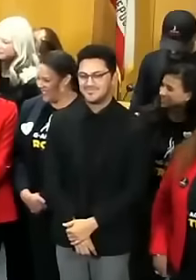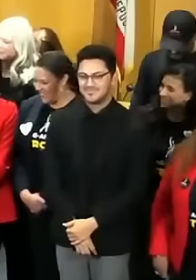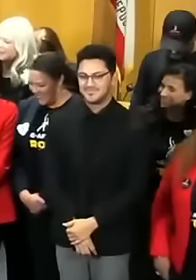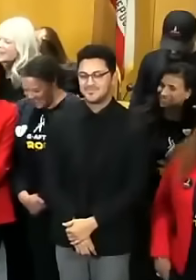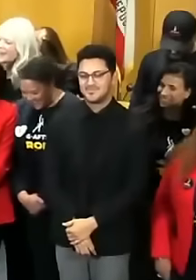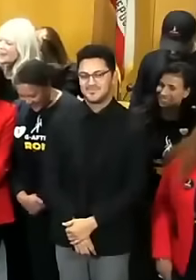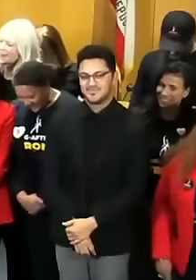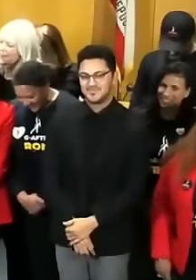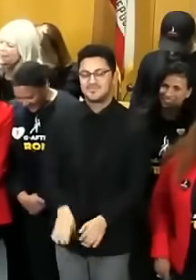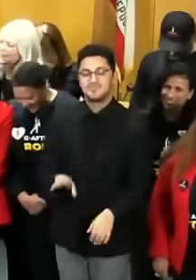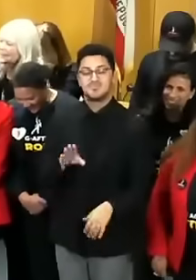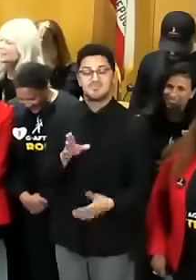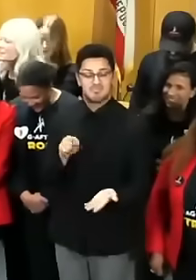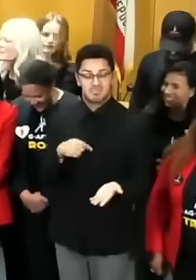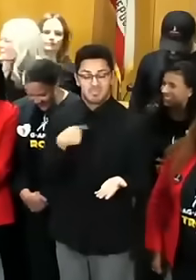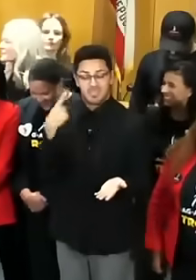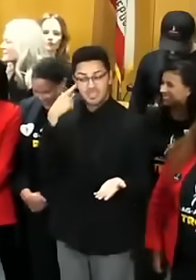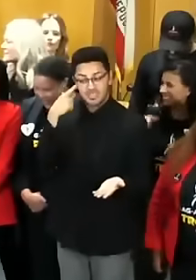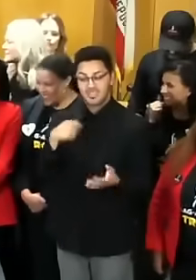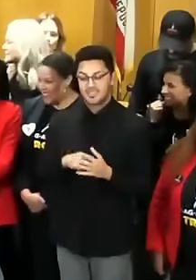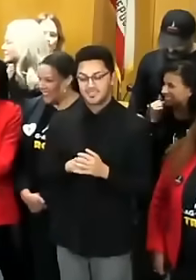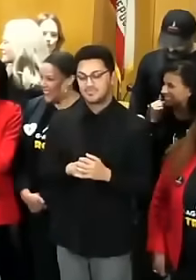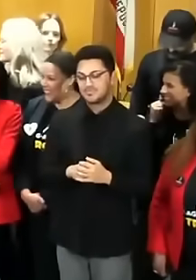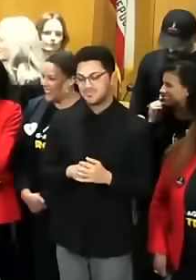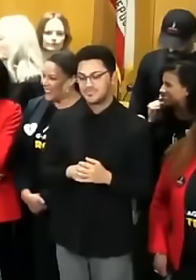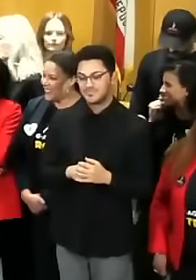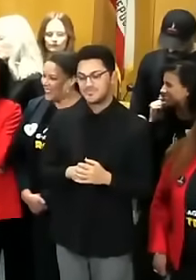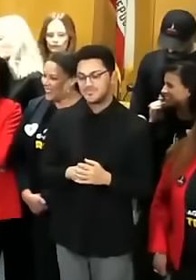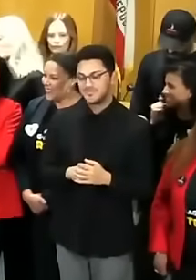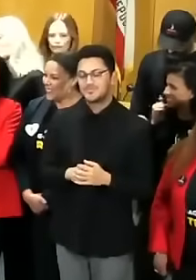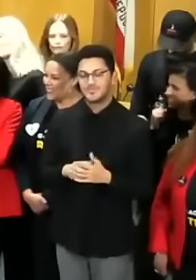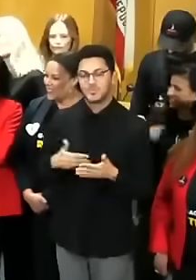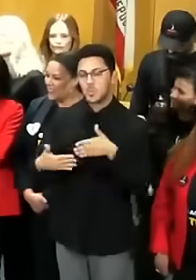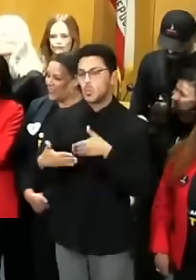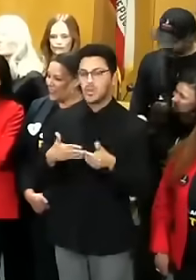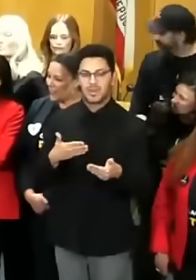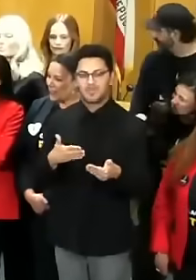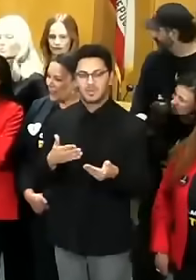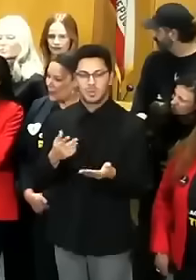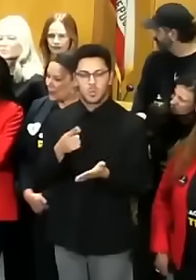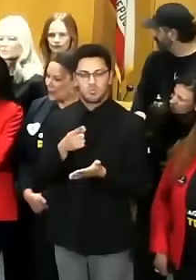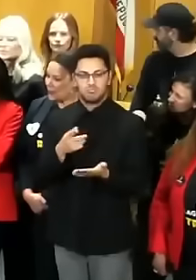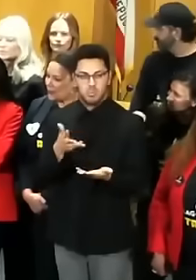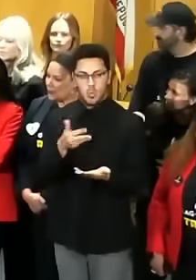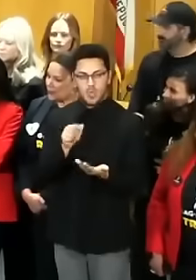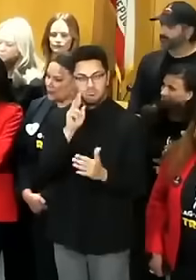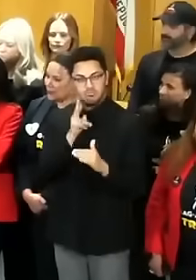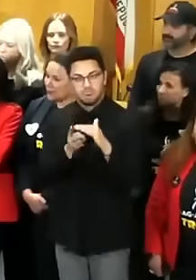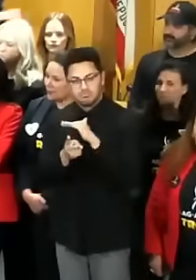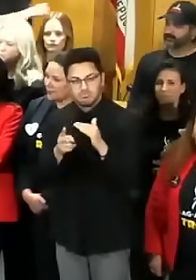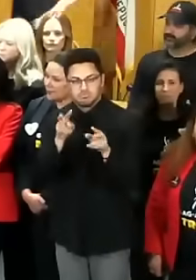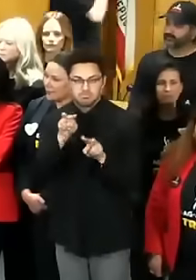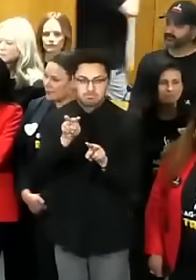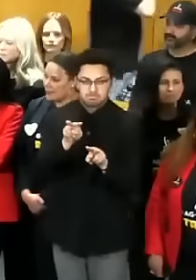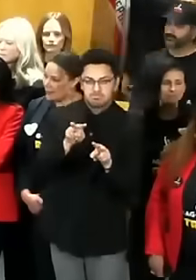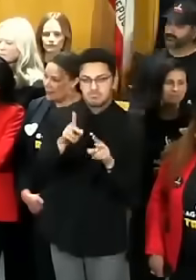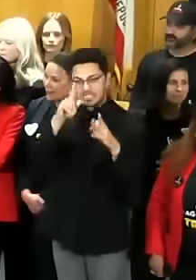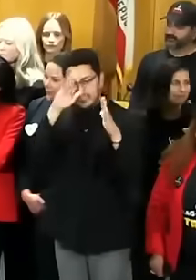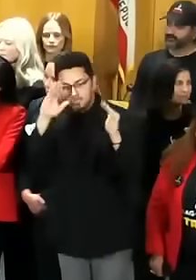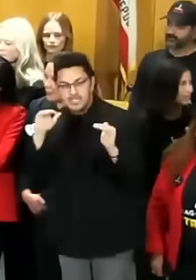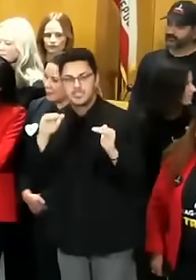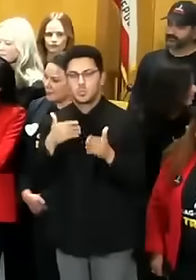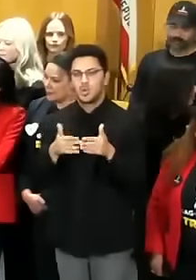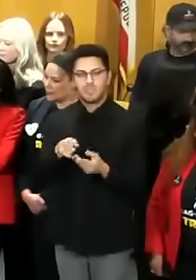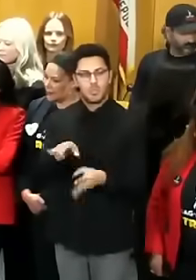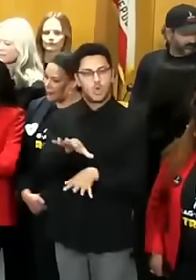But I think that there was whatever was anticipated or expected, whatever they were used